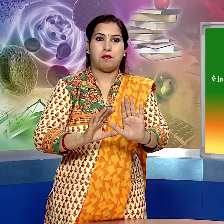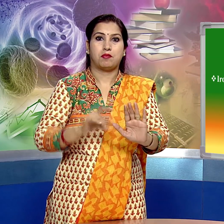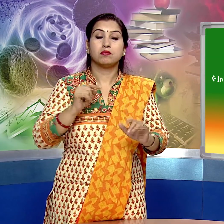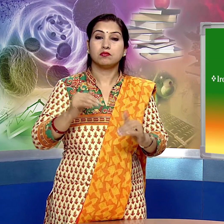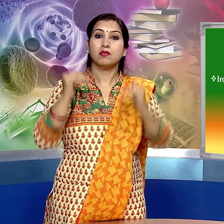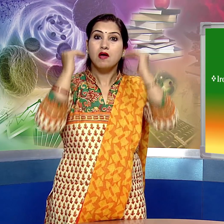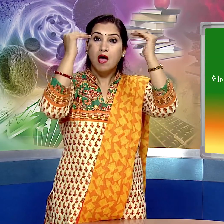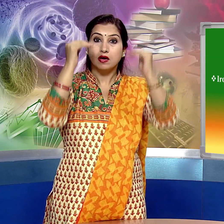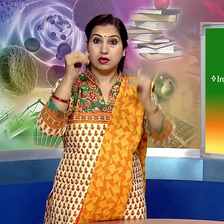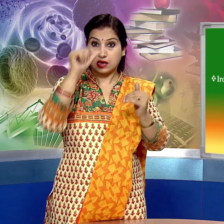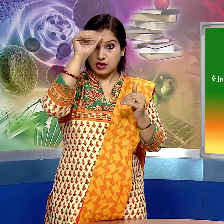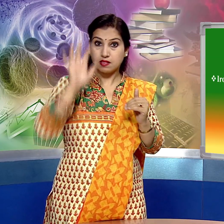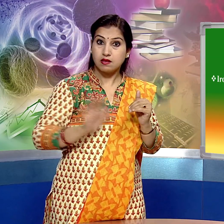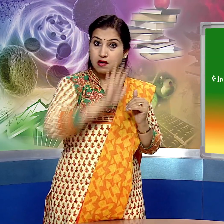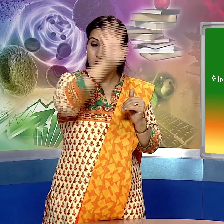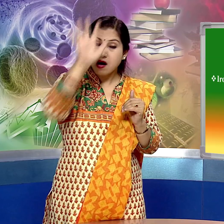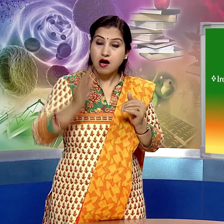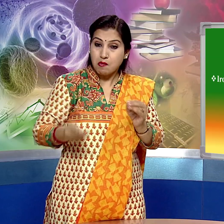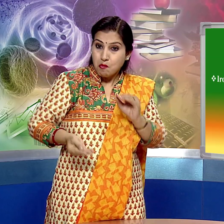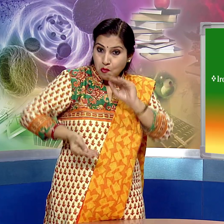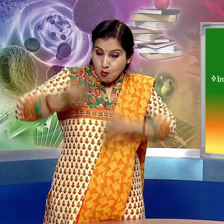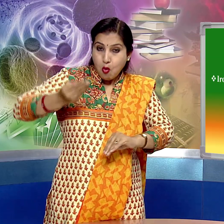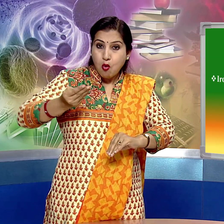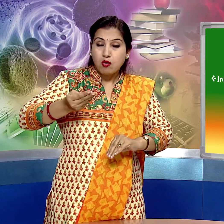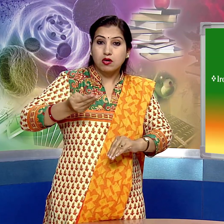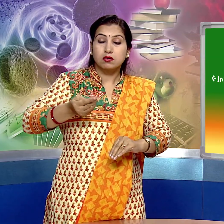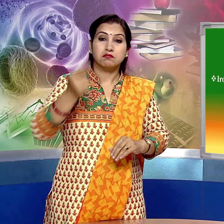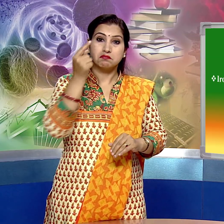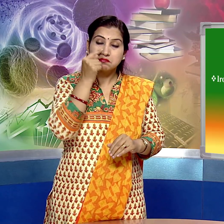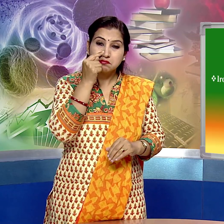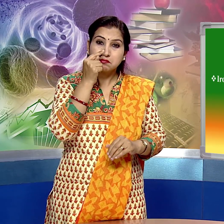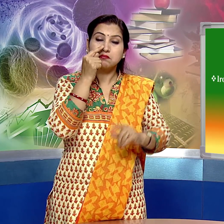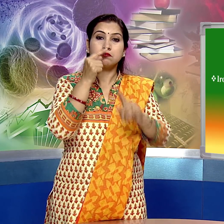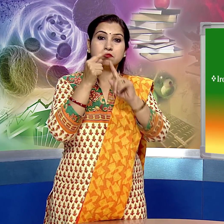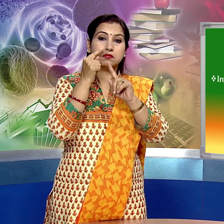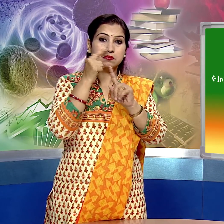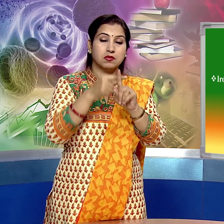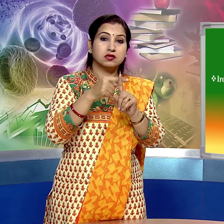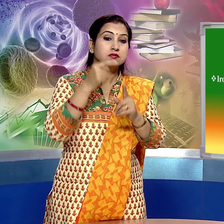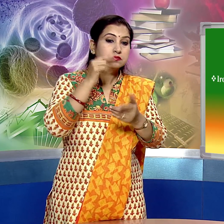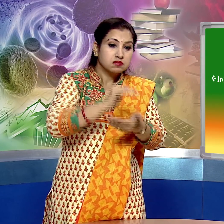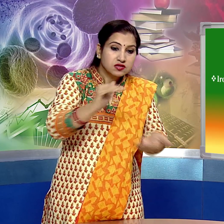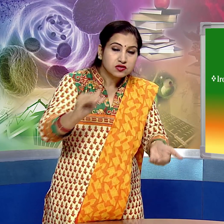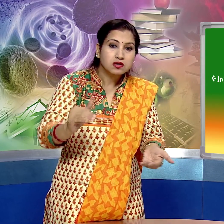It is highly prevalent in our country, particularly in women and children.